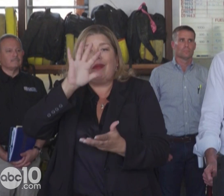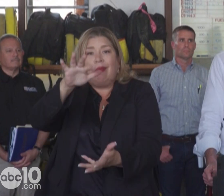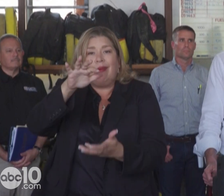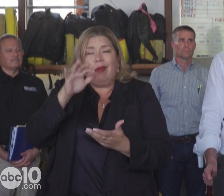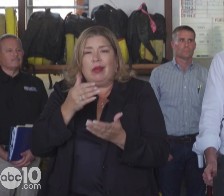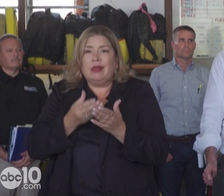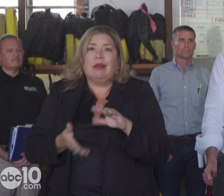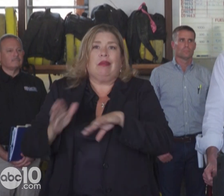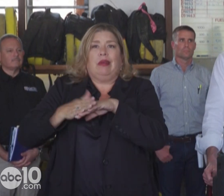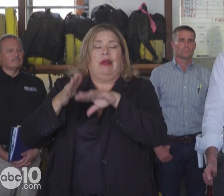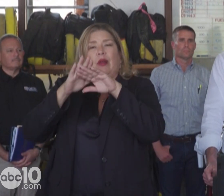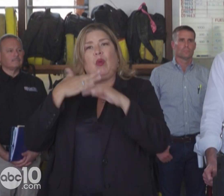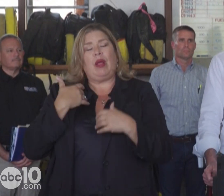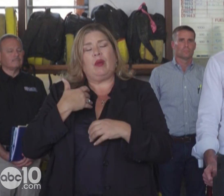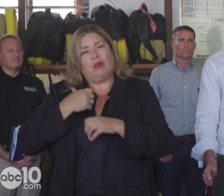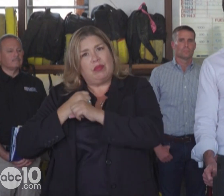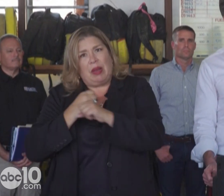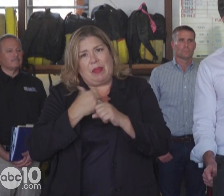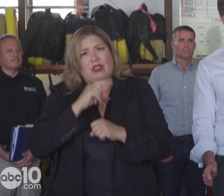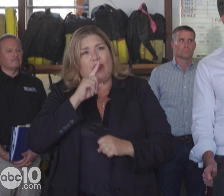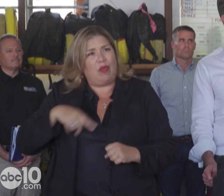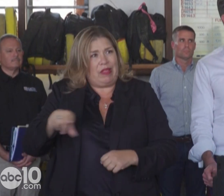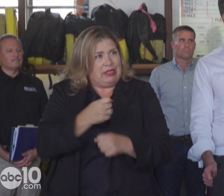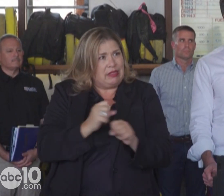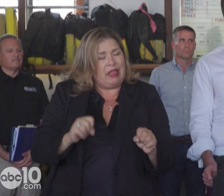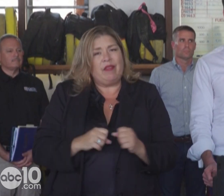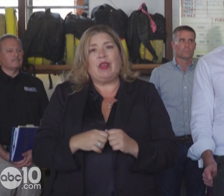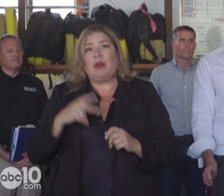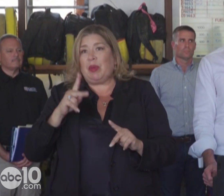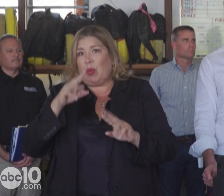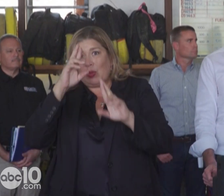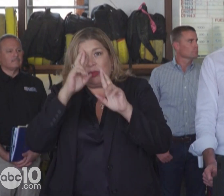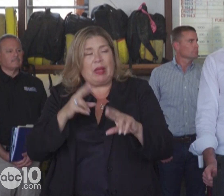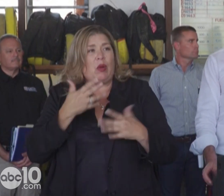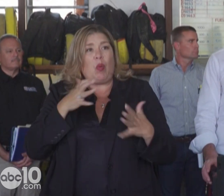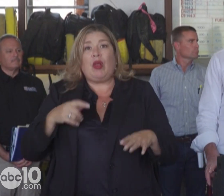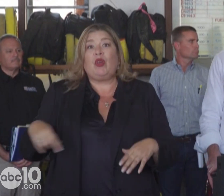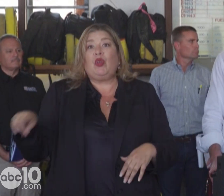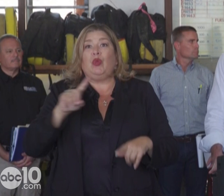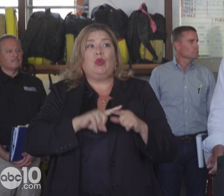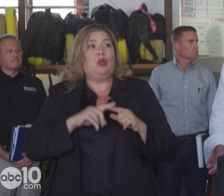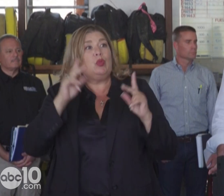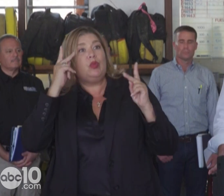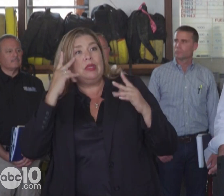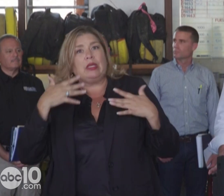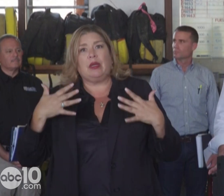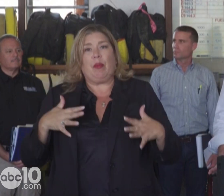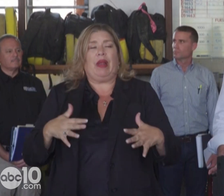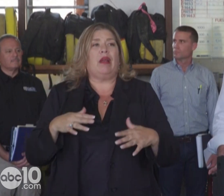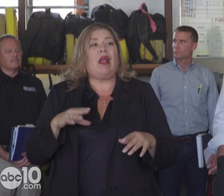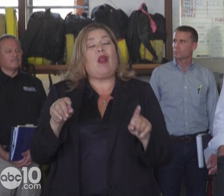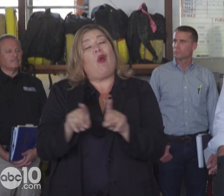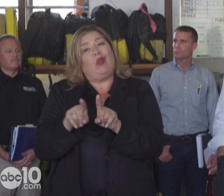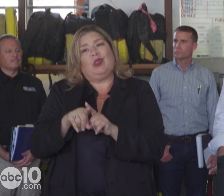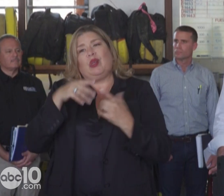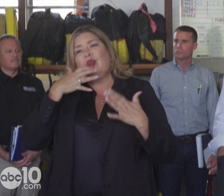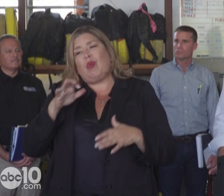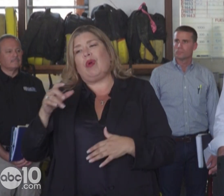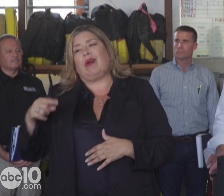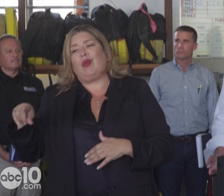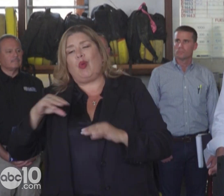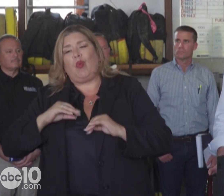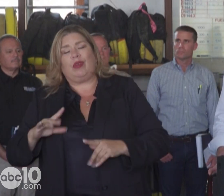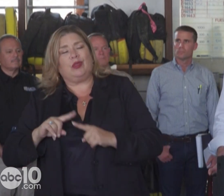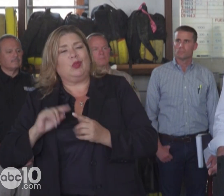want to make sure that they're safe, people are being respectful, people aren't panicking, but also that people aren't taking advantage of